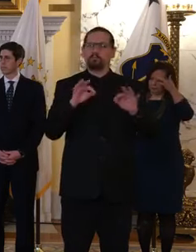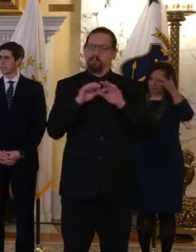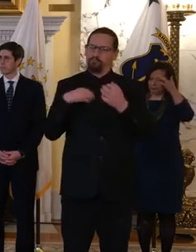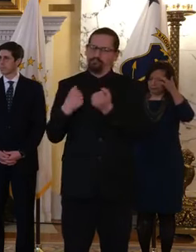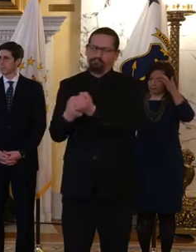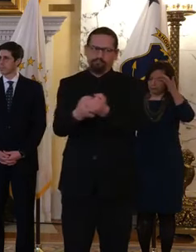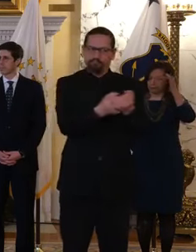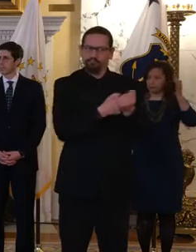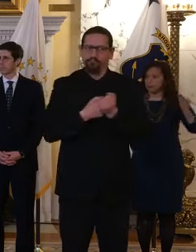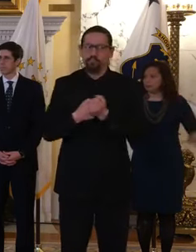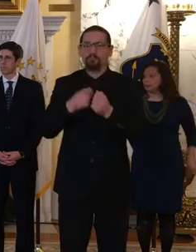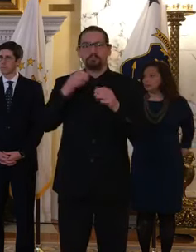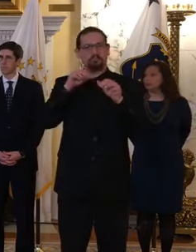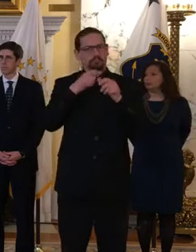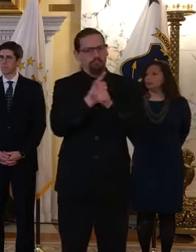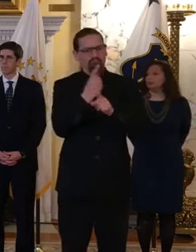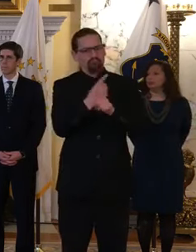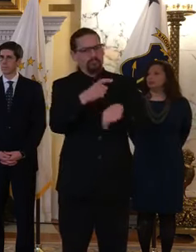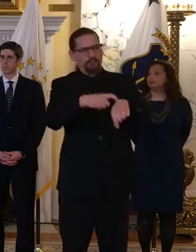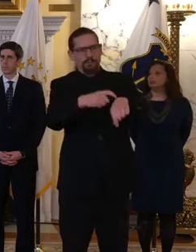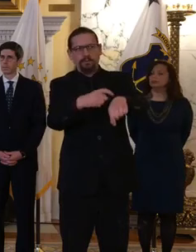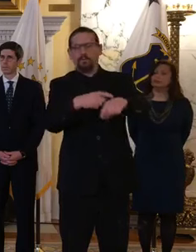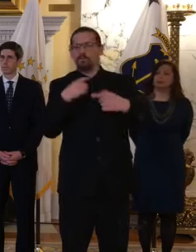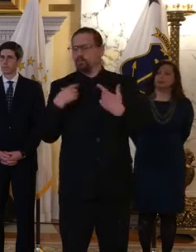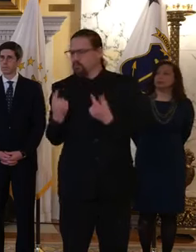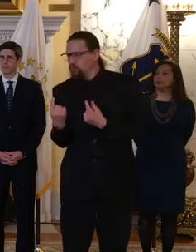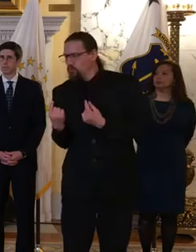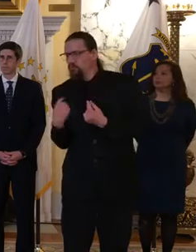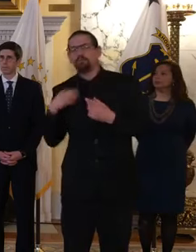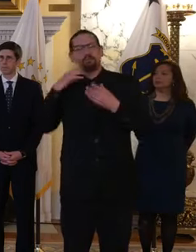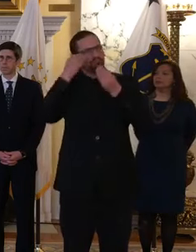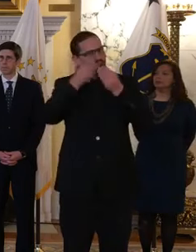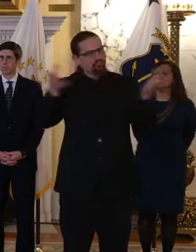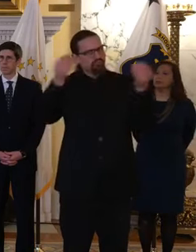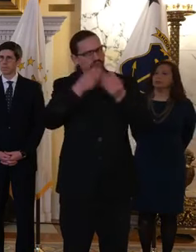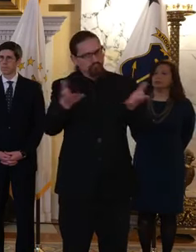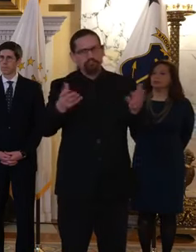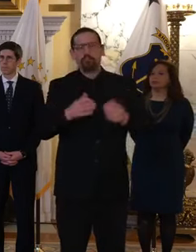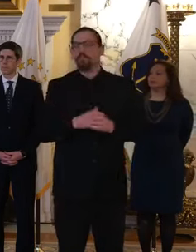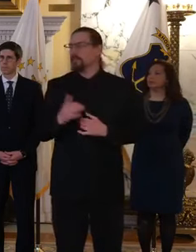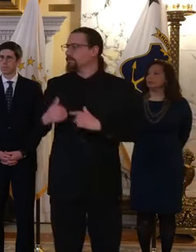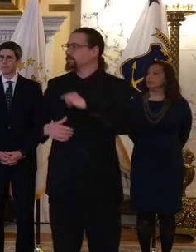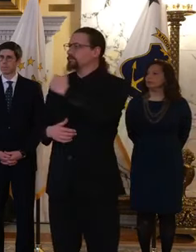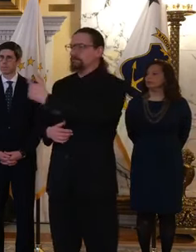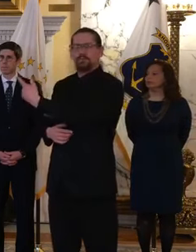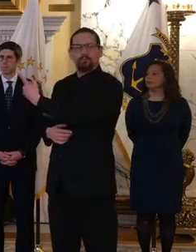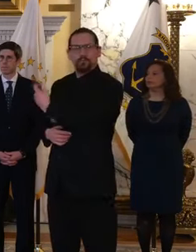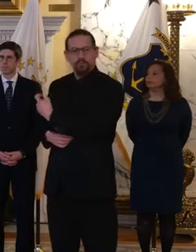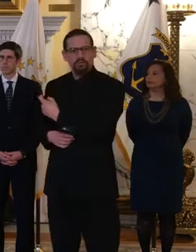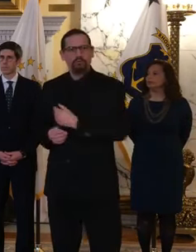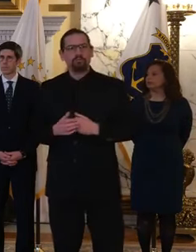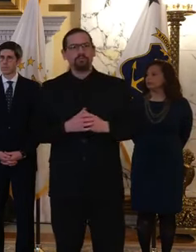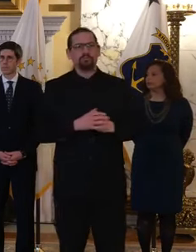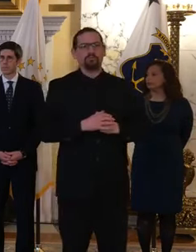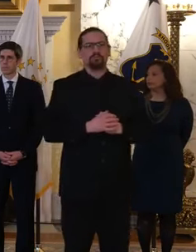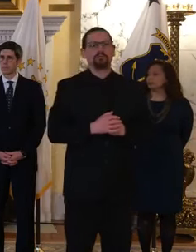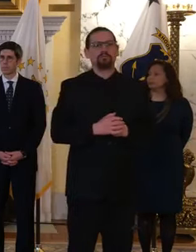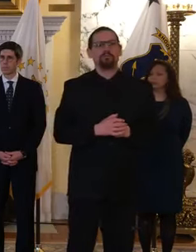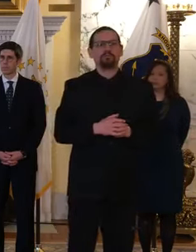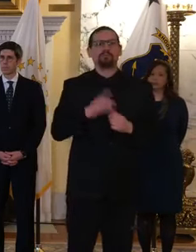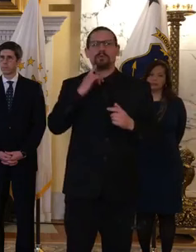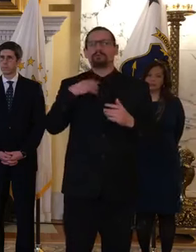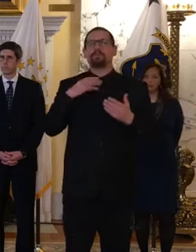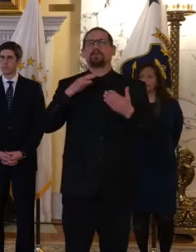comes. In a similar question, will municipal boards and commissions, council, and so forth be exempt from the five-person